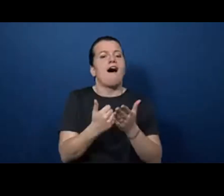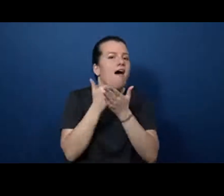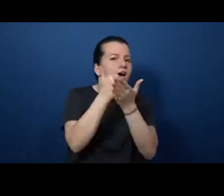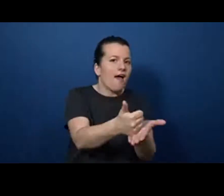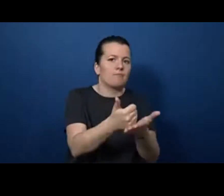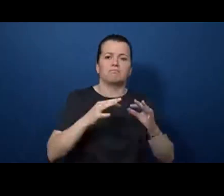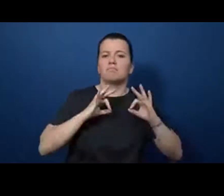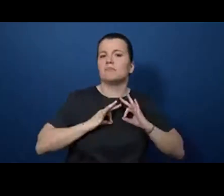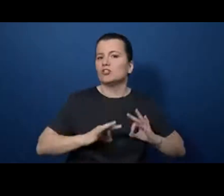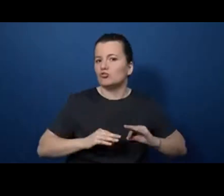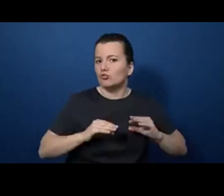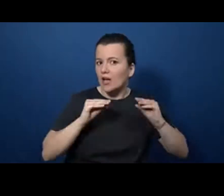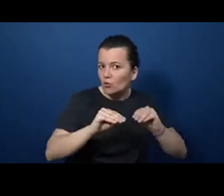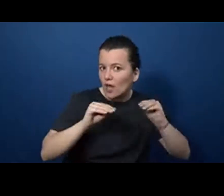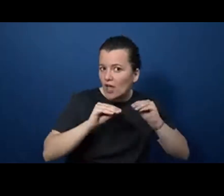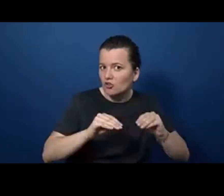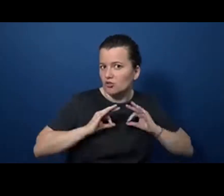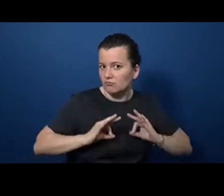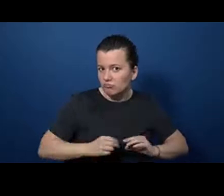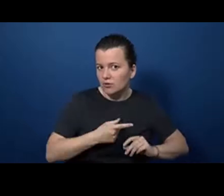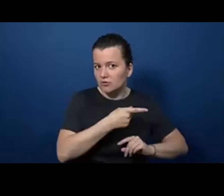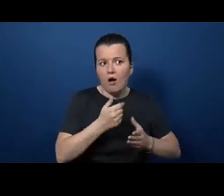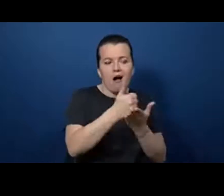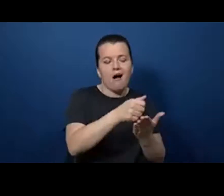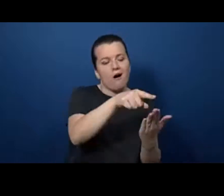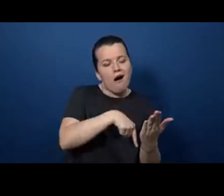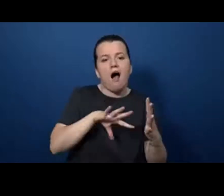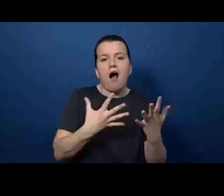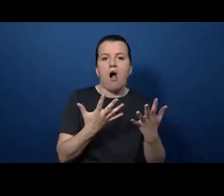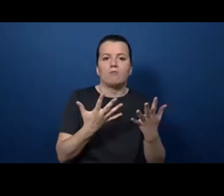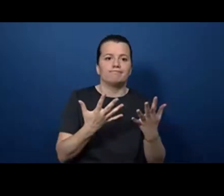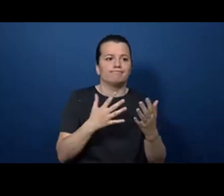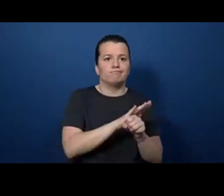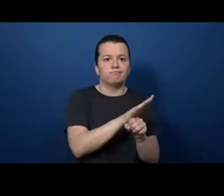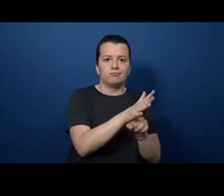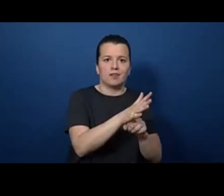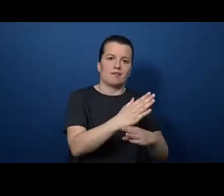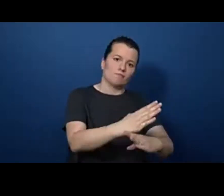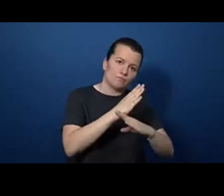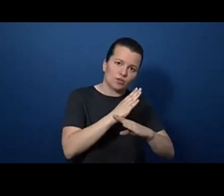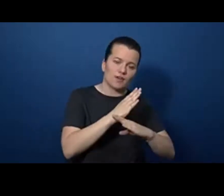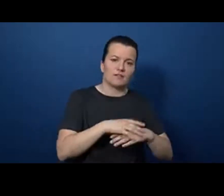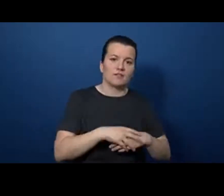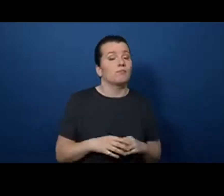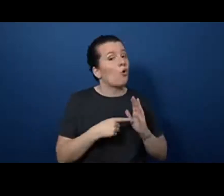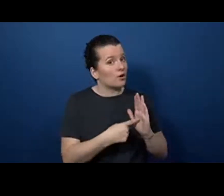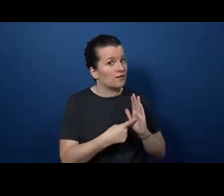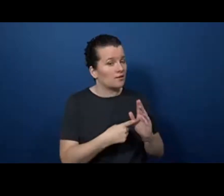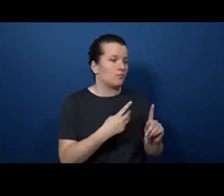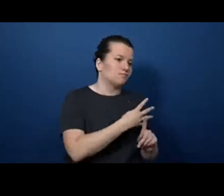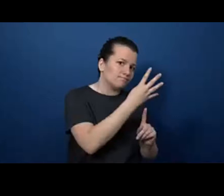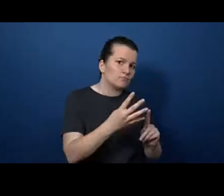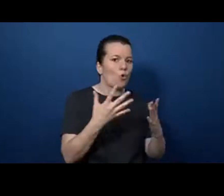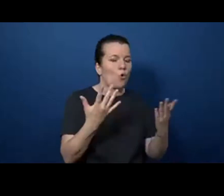evidence-based responses to school violence, including that violence based on gender. Based on the